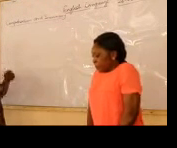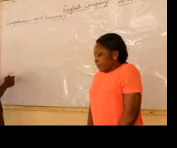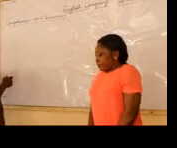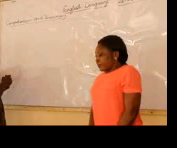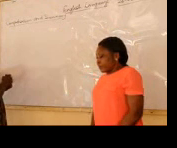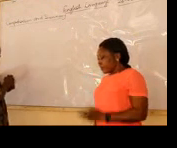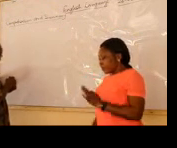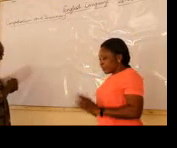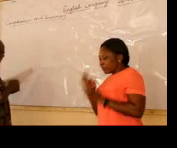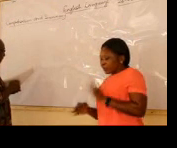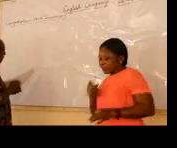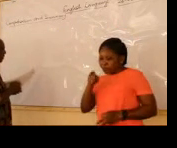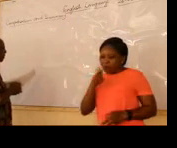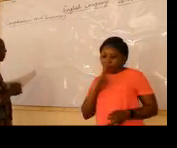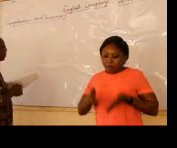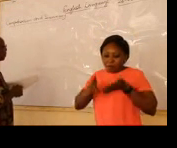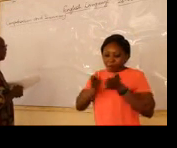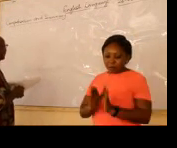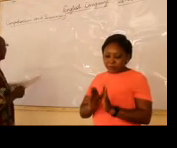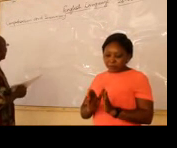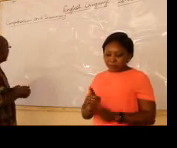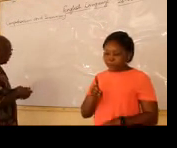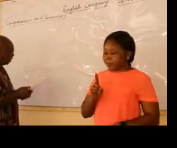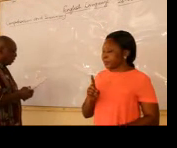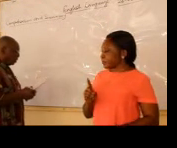Assuming you are asked